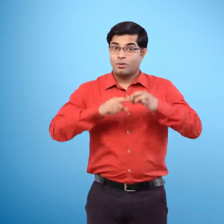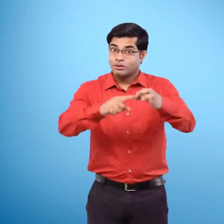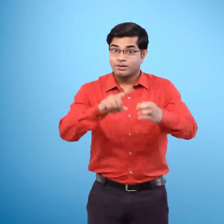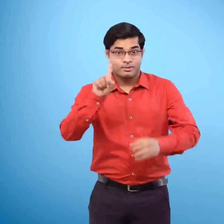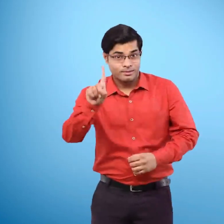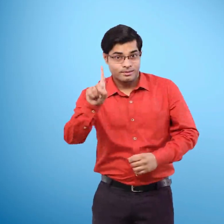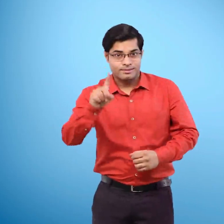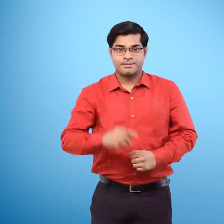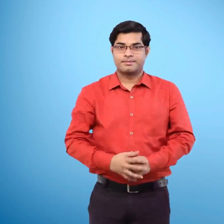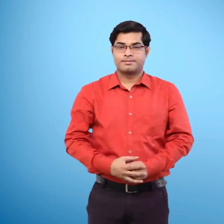Question 1.